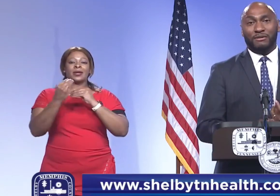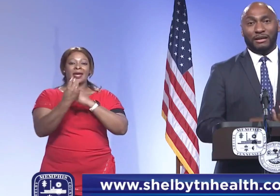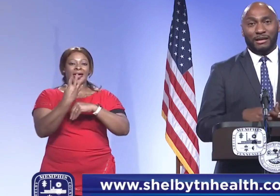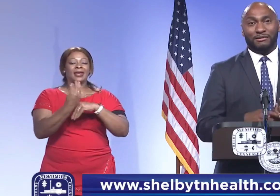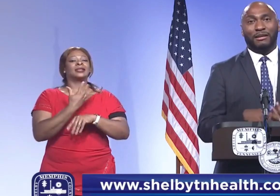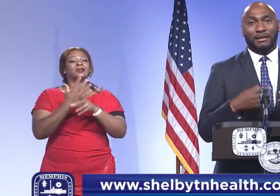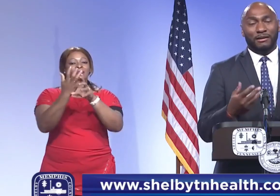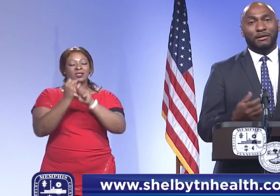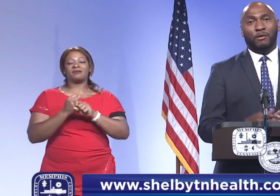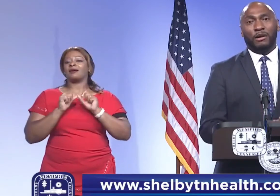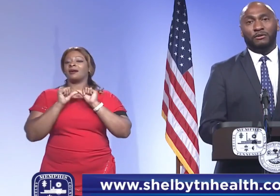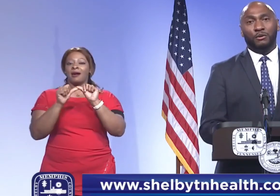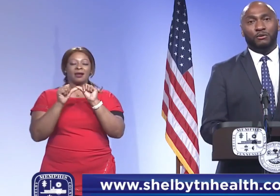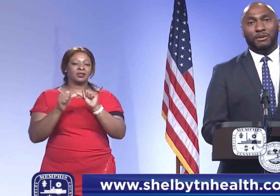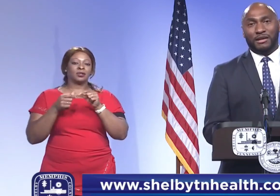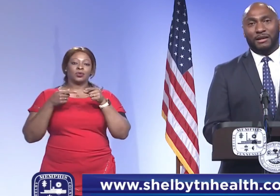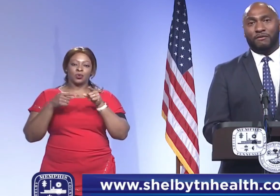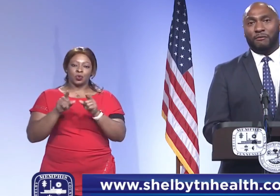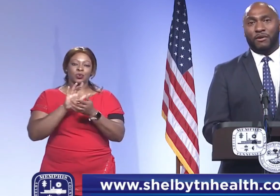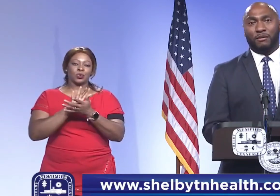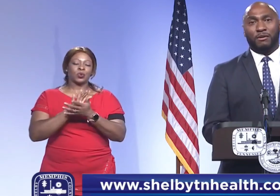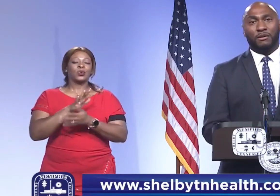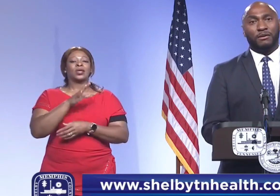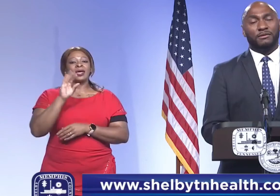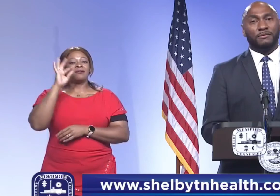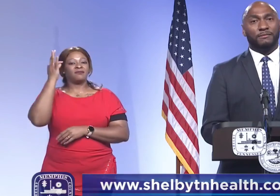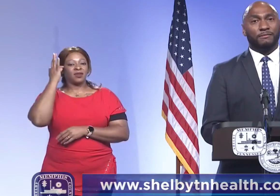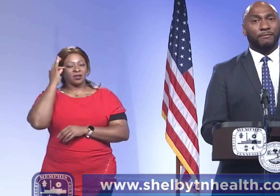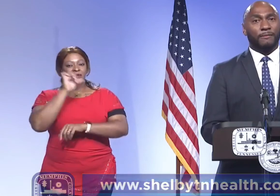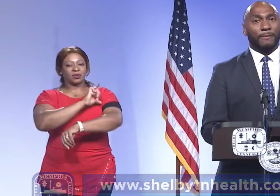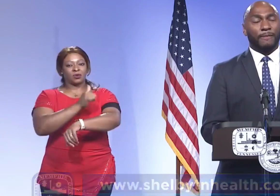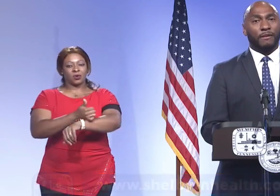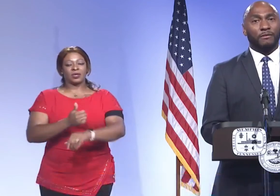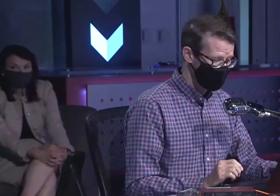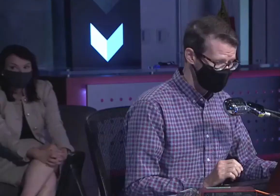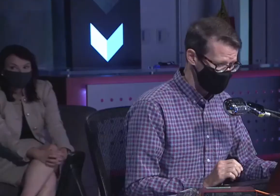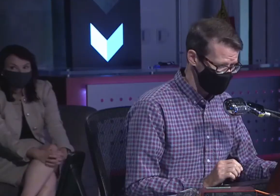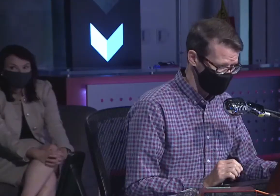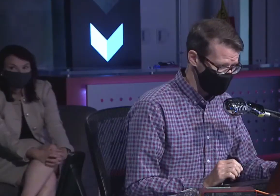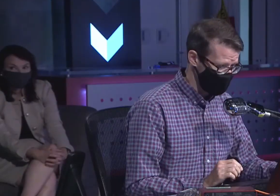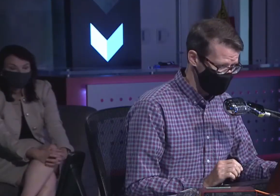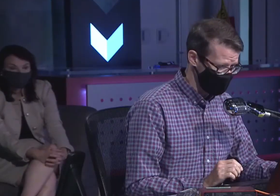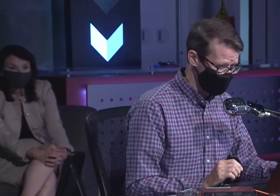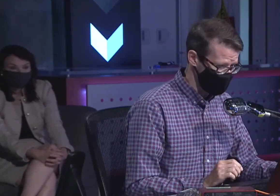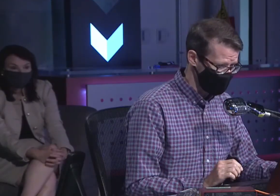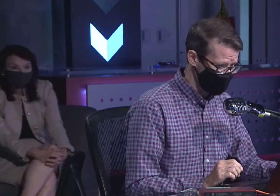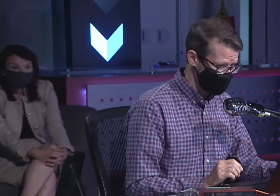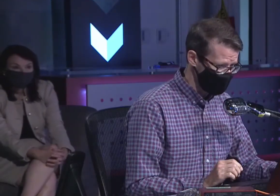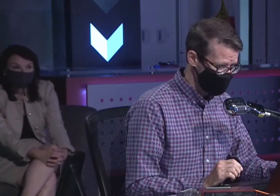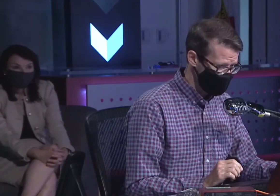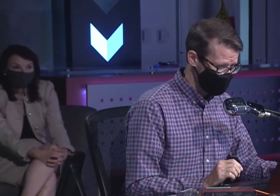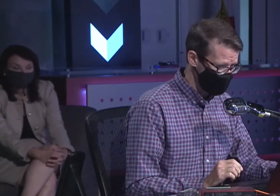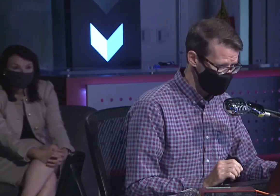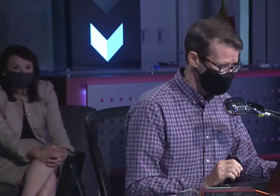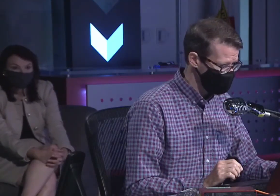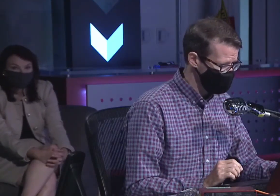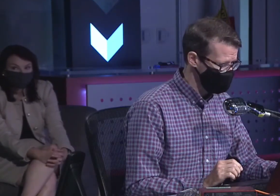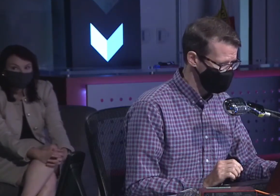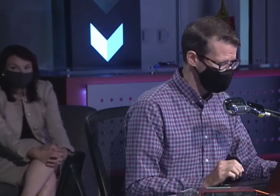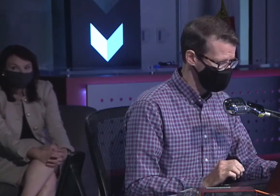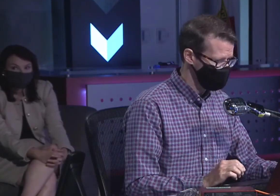received constantly around schools from the state and from federal authorities. Kendall Downing with WMC-TV.